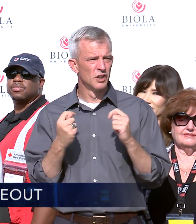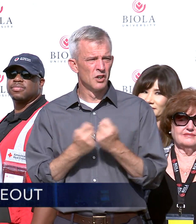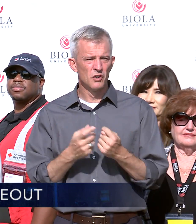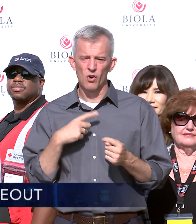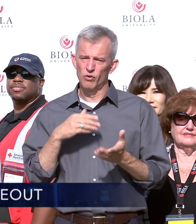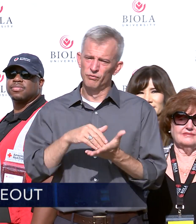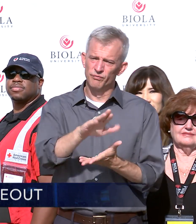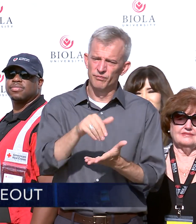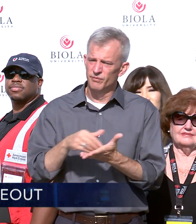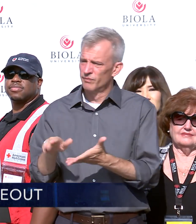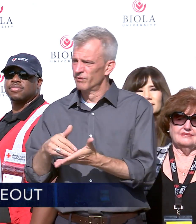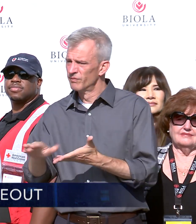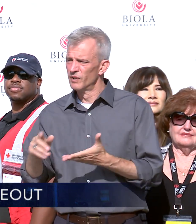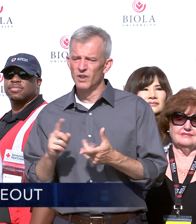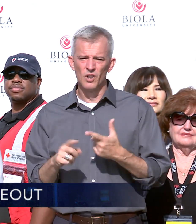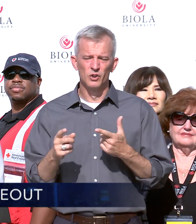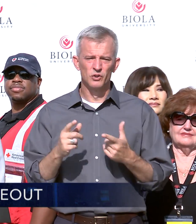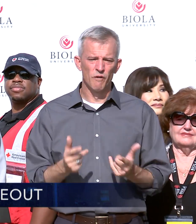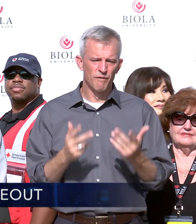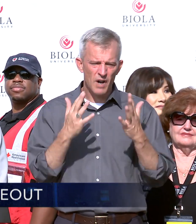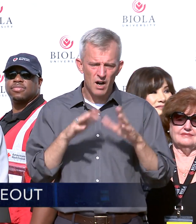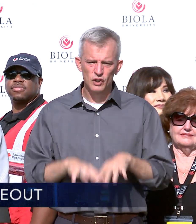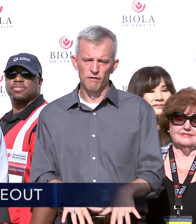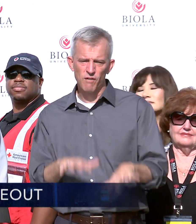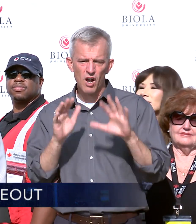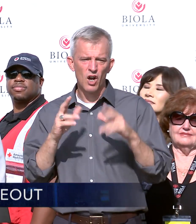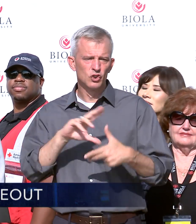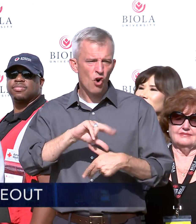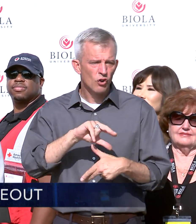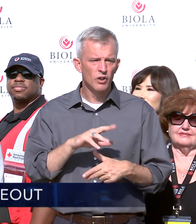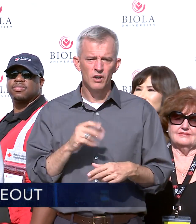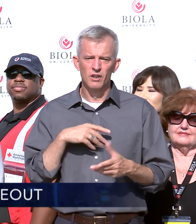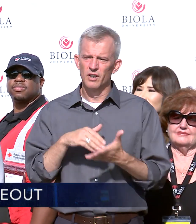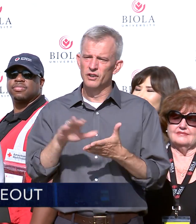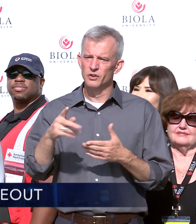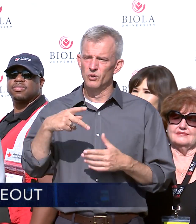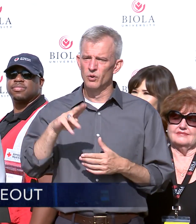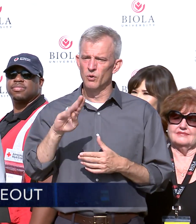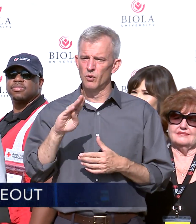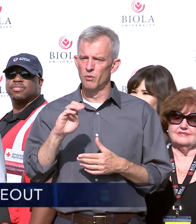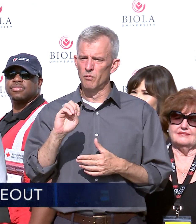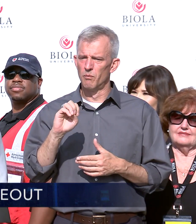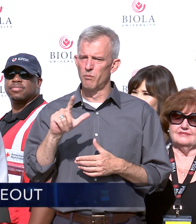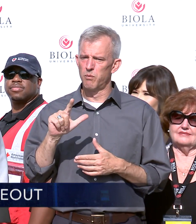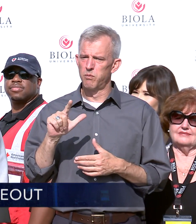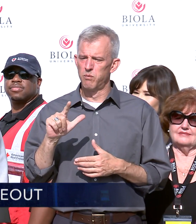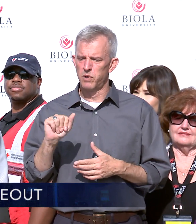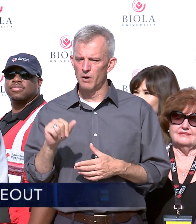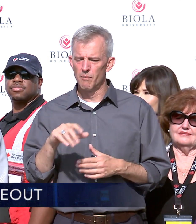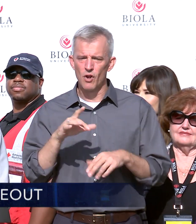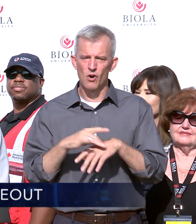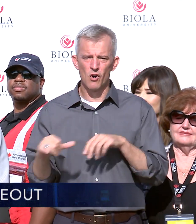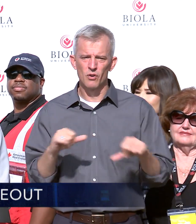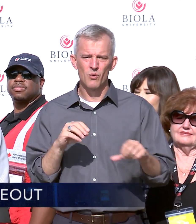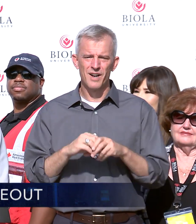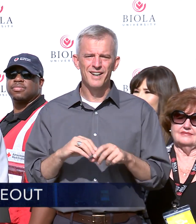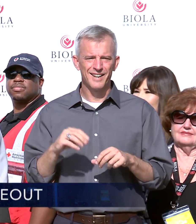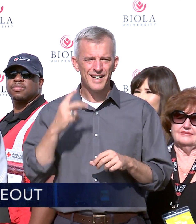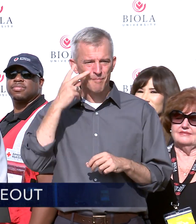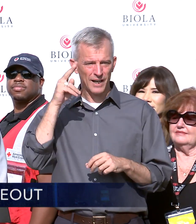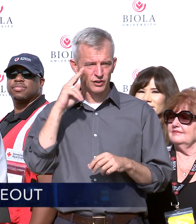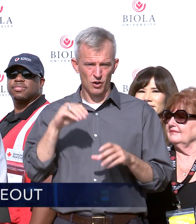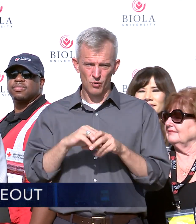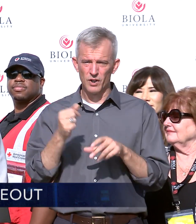to fires, floods, and hurricanes. They were even deployed to the Puebla earthquake in Mexico in 2017. Our